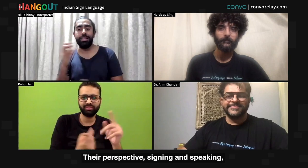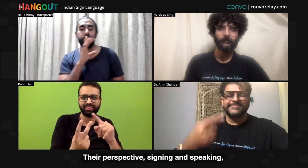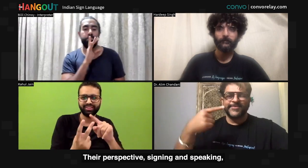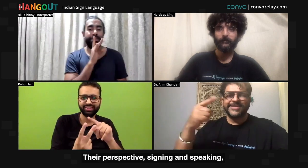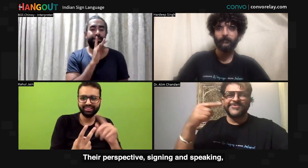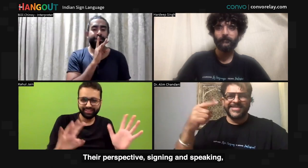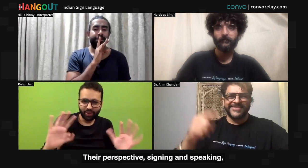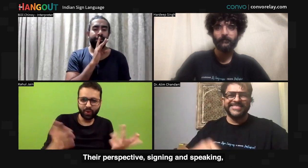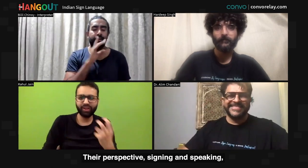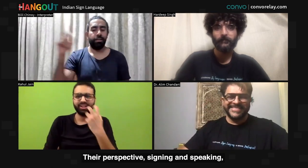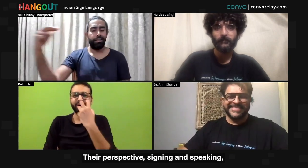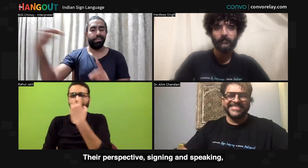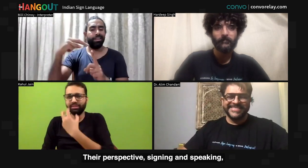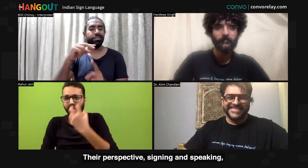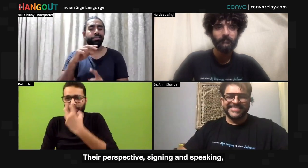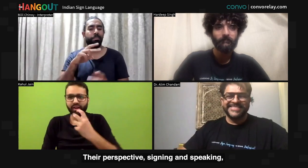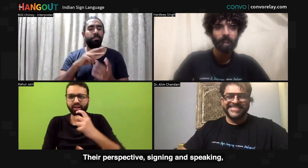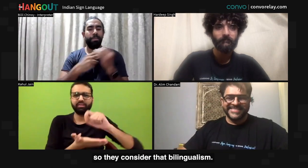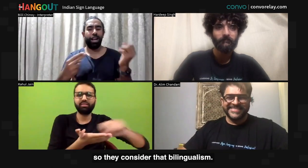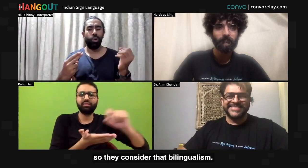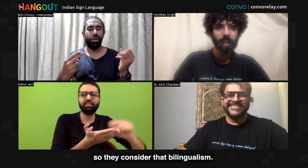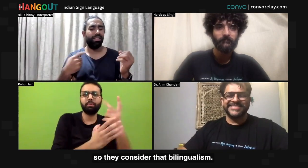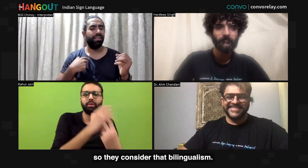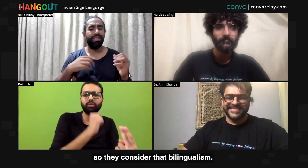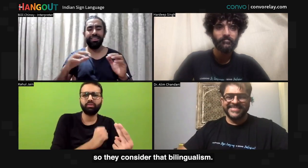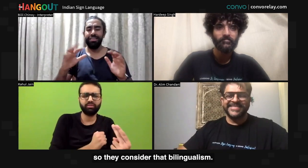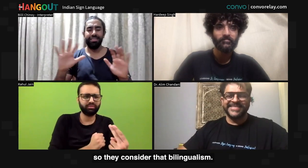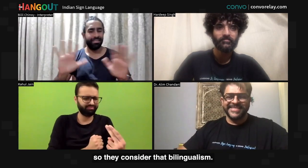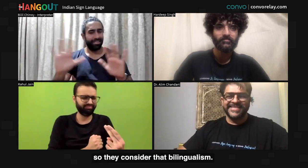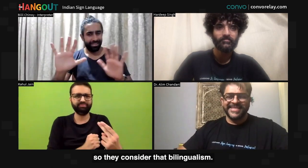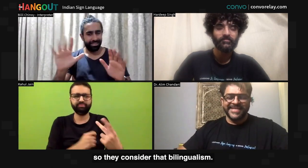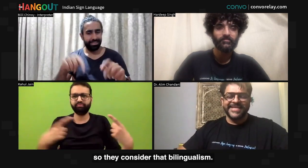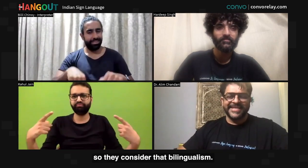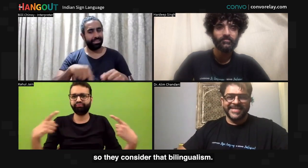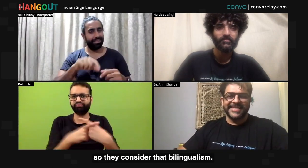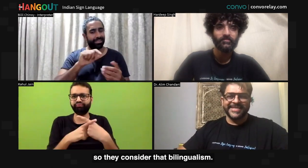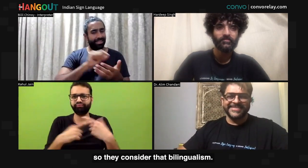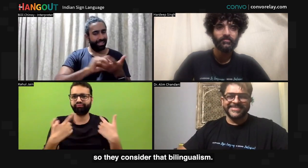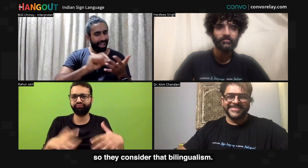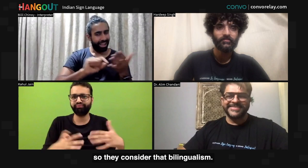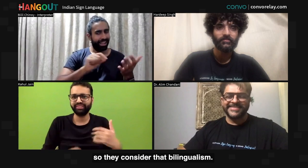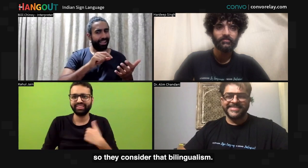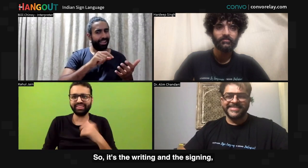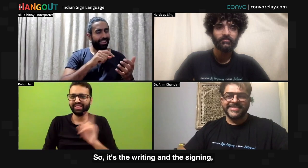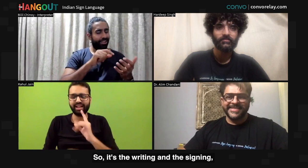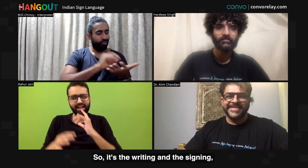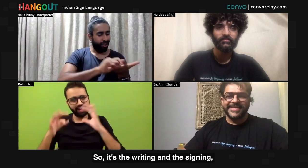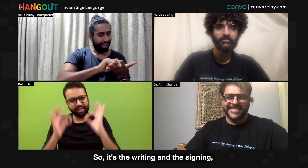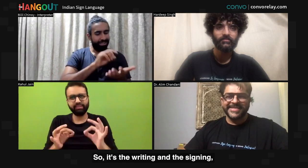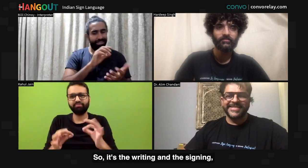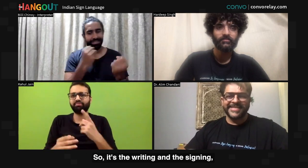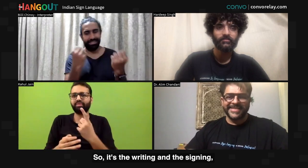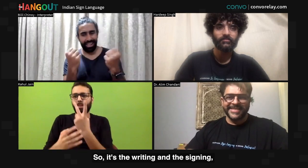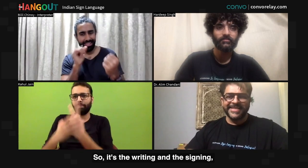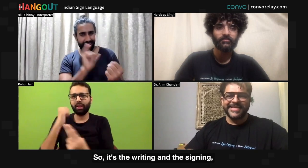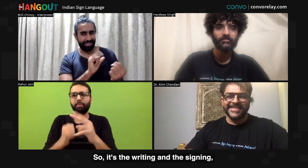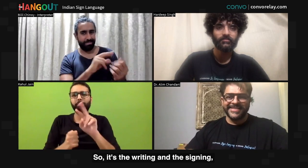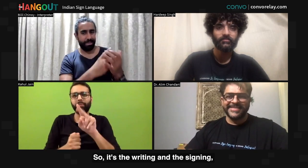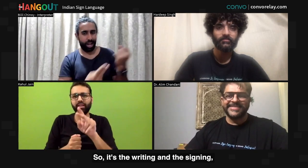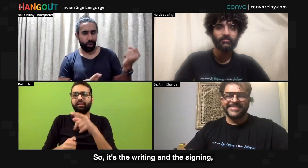signing is signing and speaking. So that they consider that the bilingualism, um, so it's, it's the writing and the